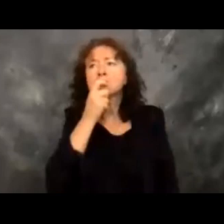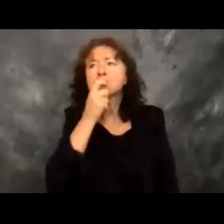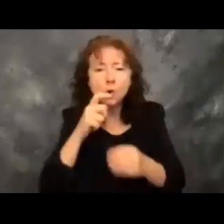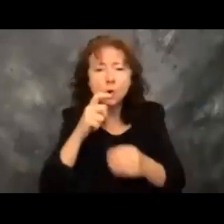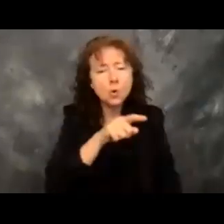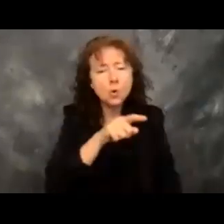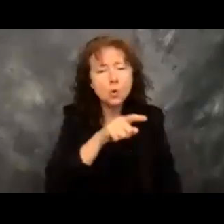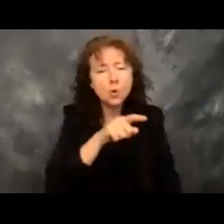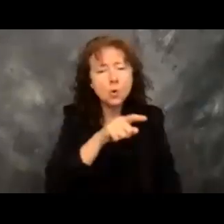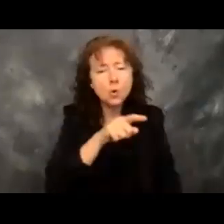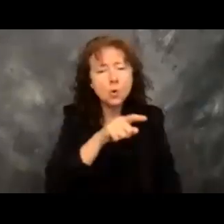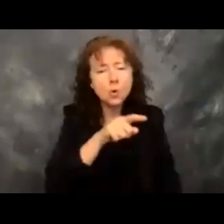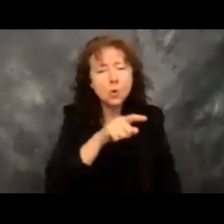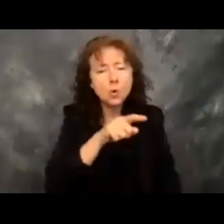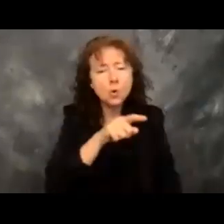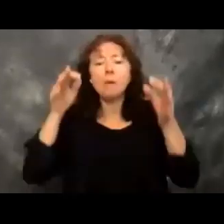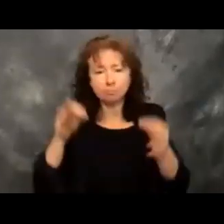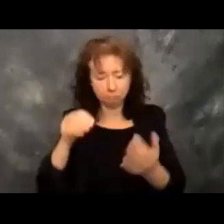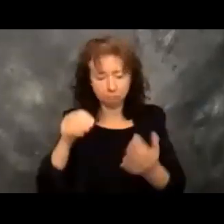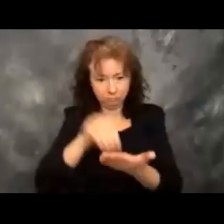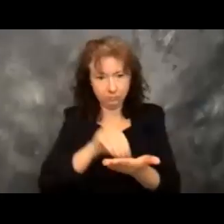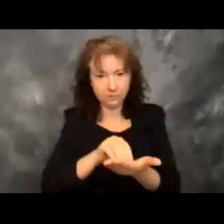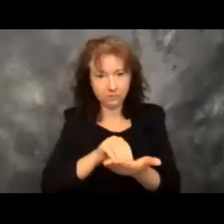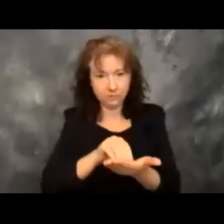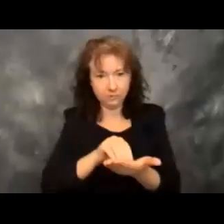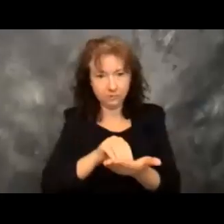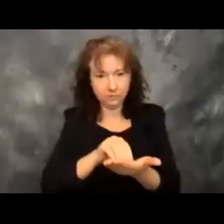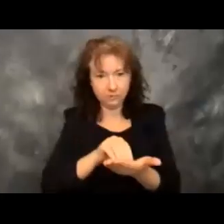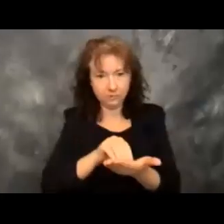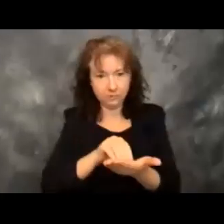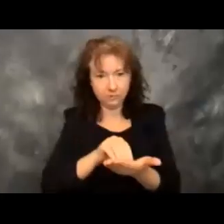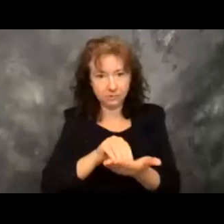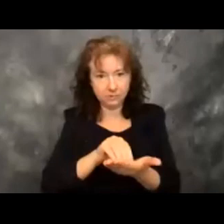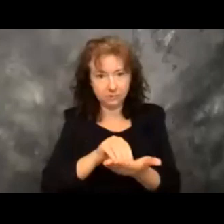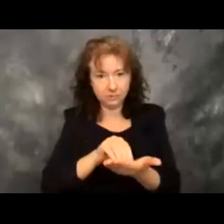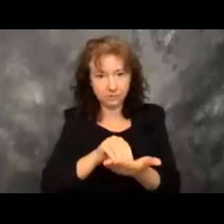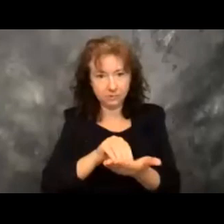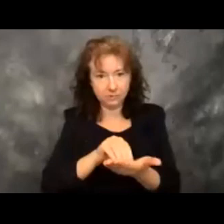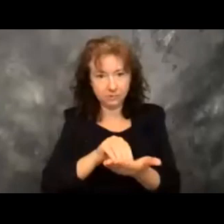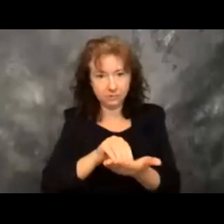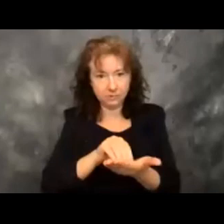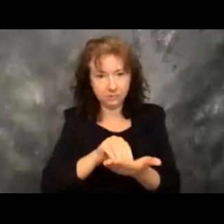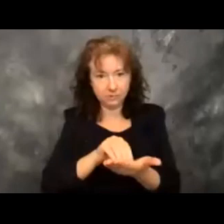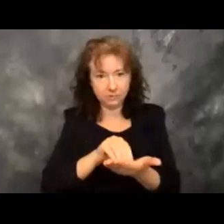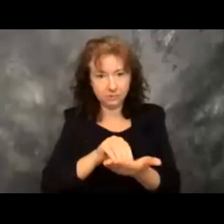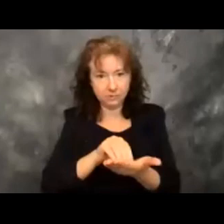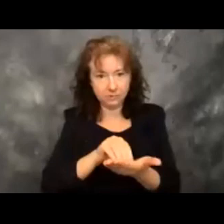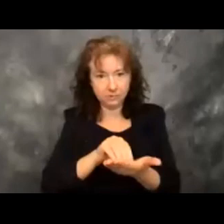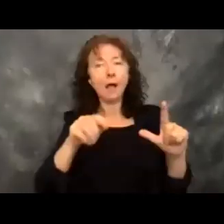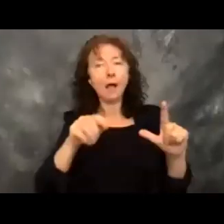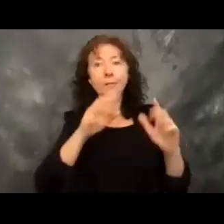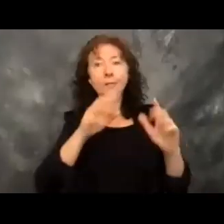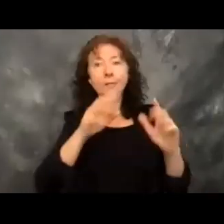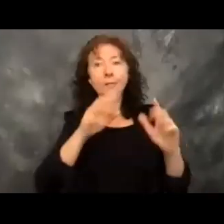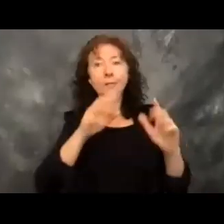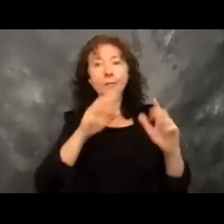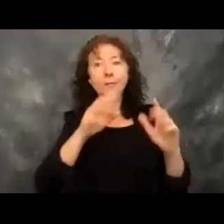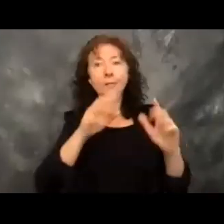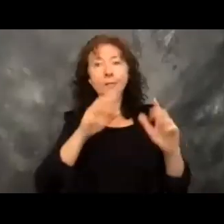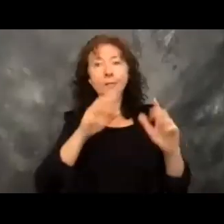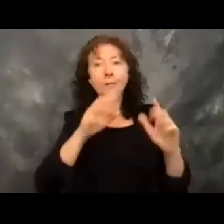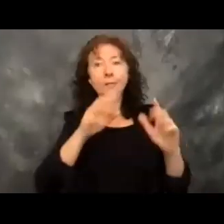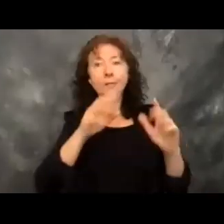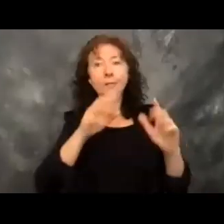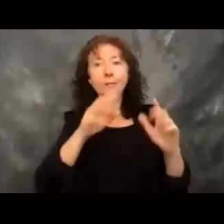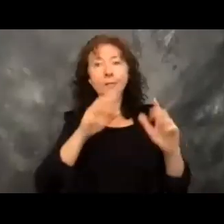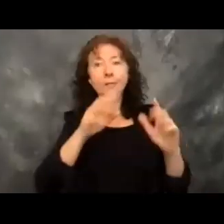most important. I think the web page accessibility, as well as the TV advertisement accessibility, is